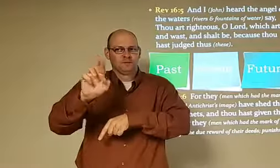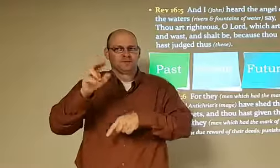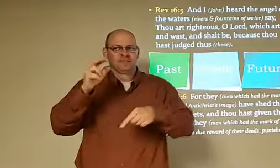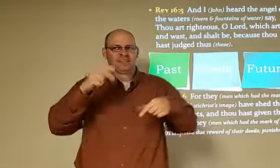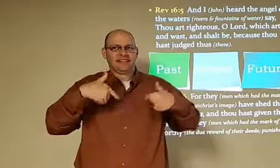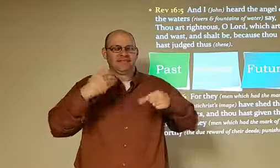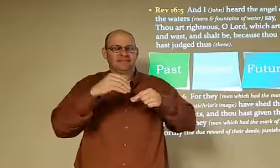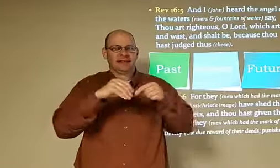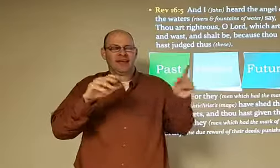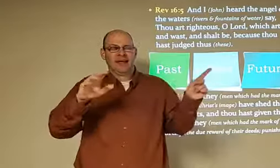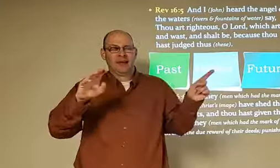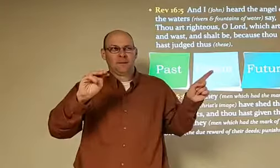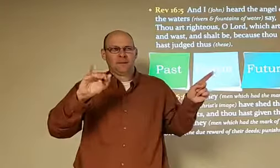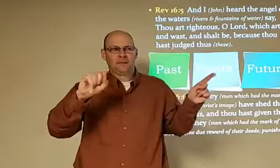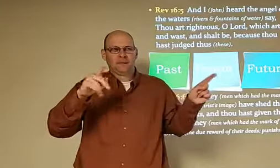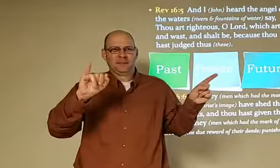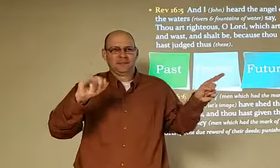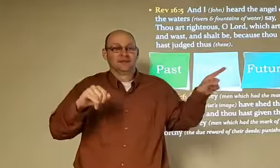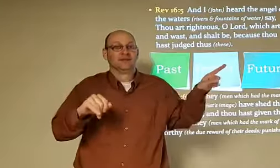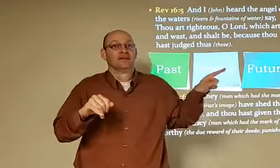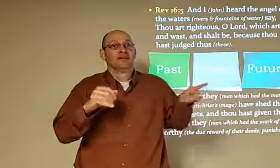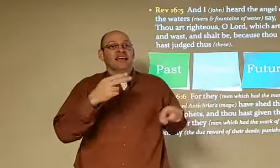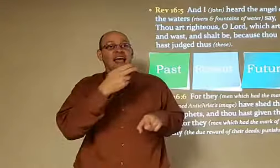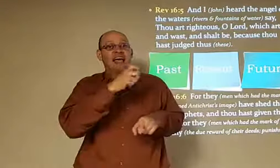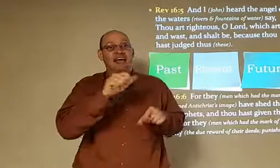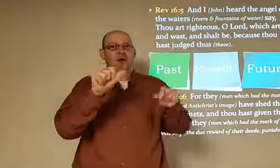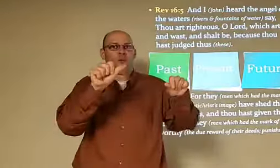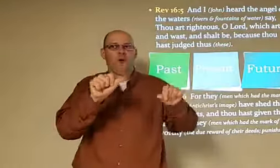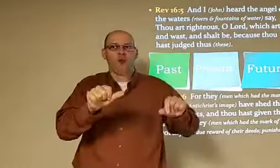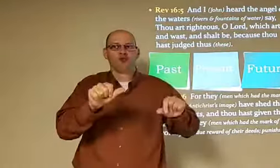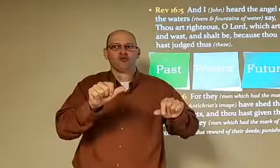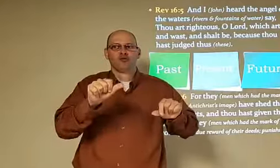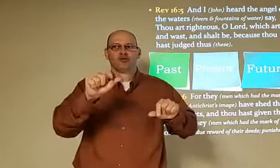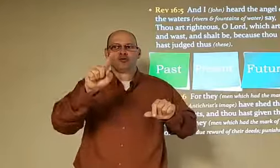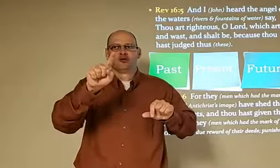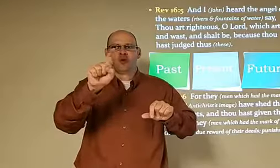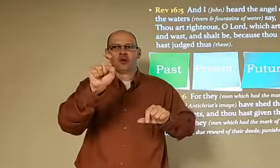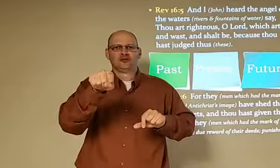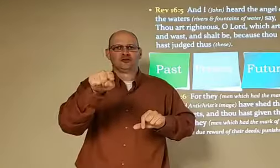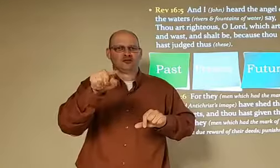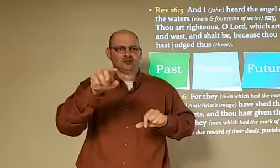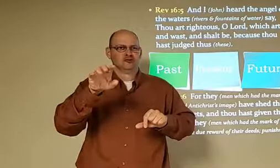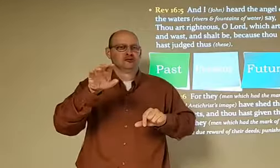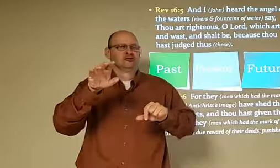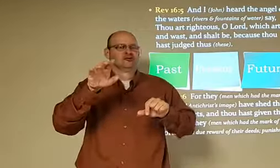you know, Brother Richmond, he lives in Mississippi, I believe. He posted a question